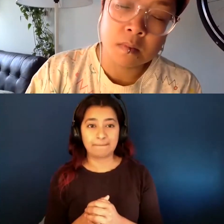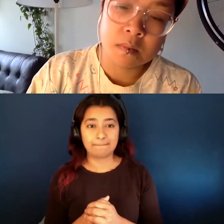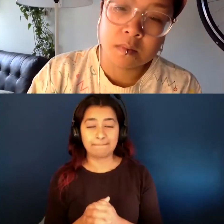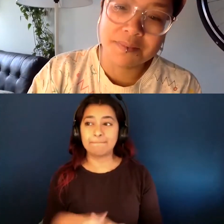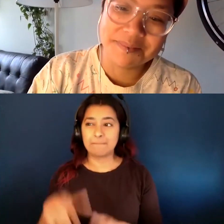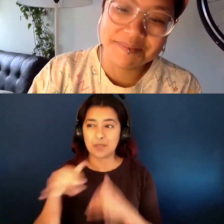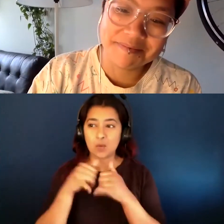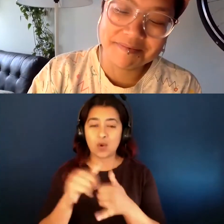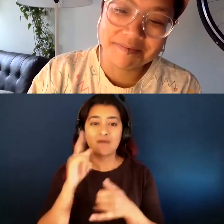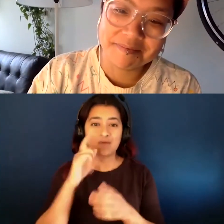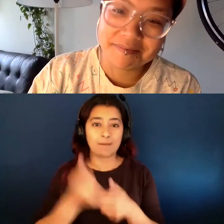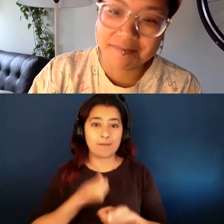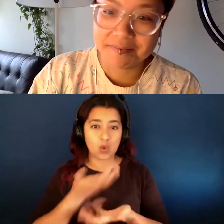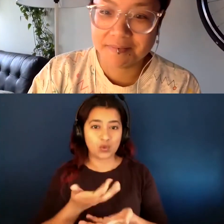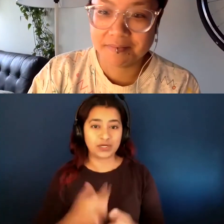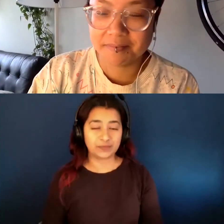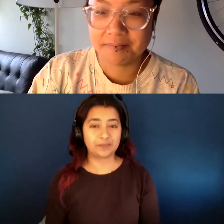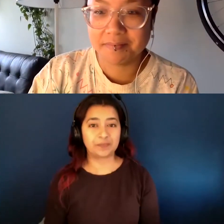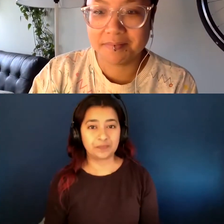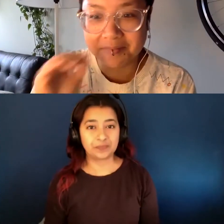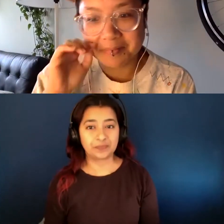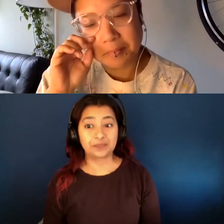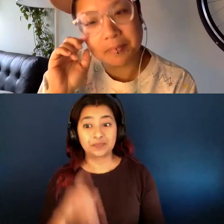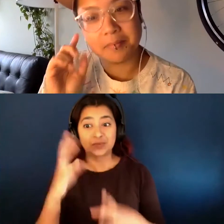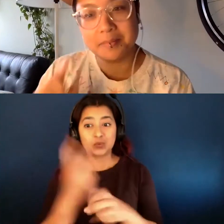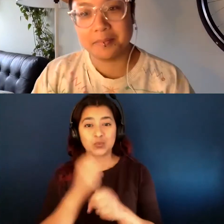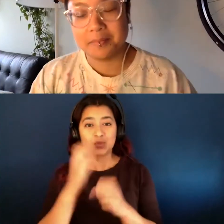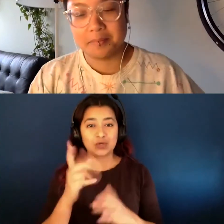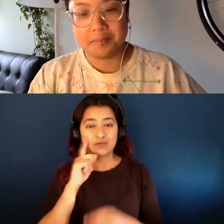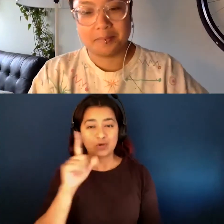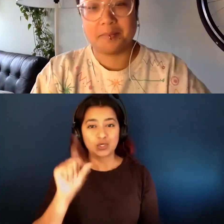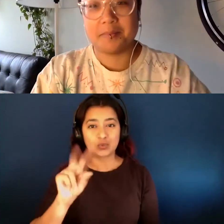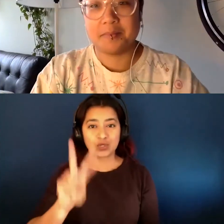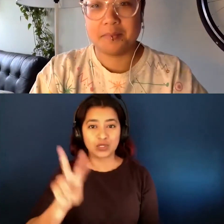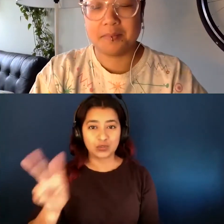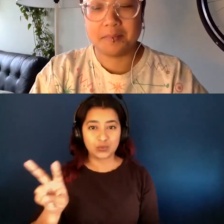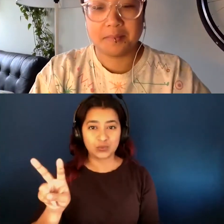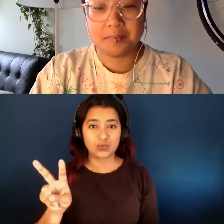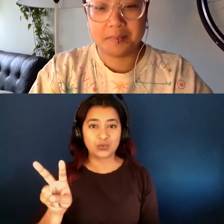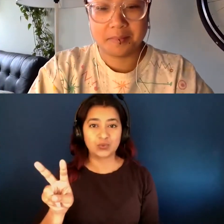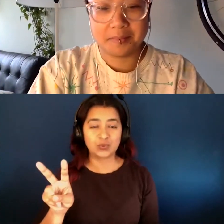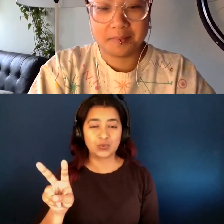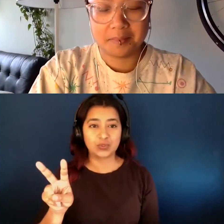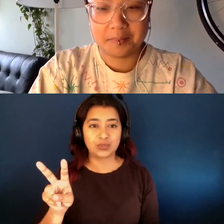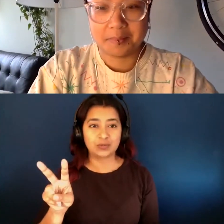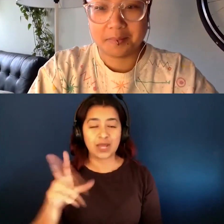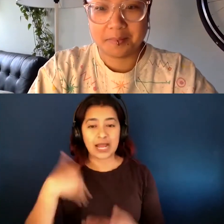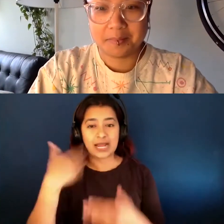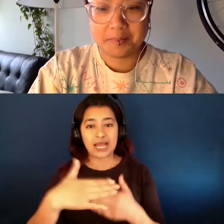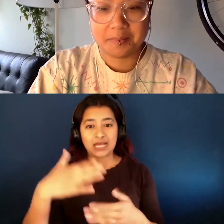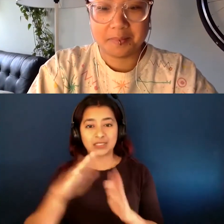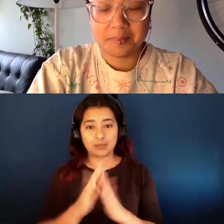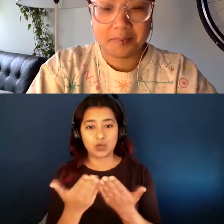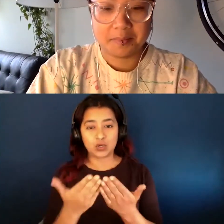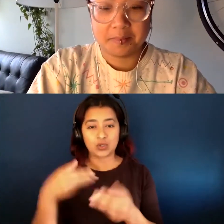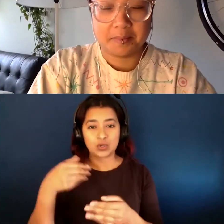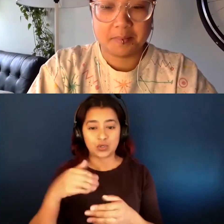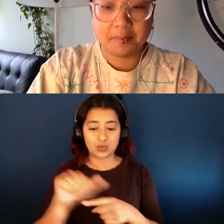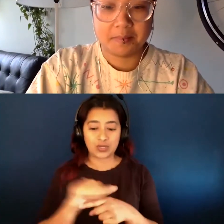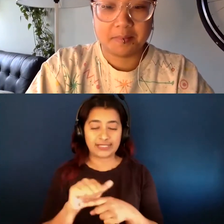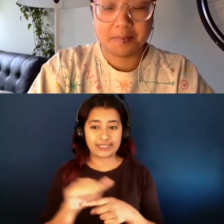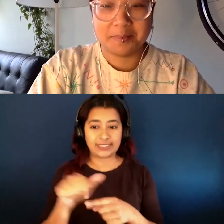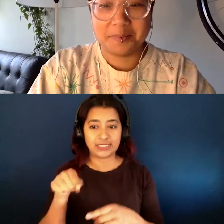for Poetry, a winner of the 2022 Next Book Residency with Tin House,